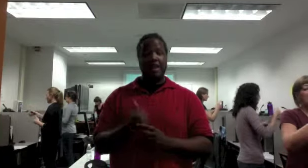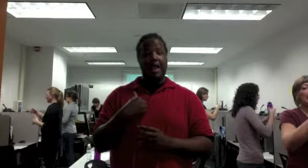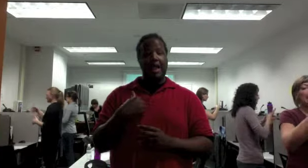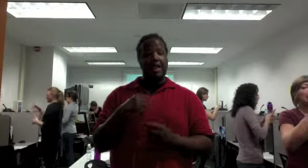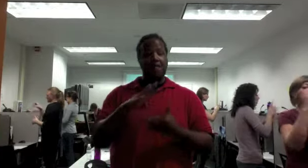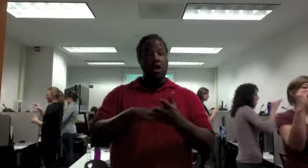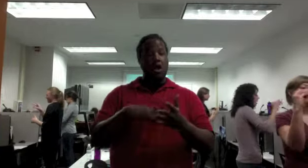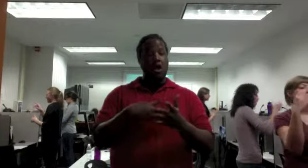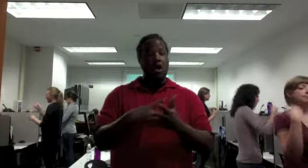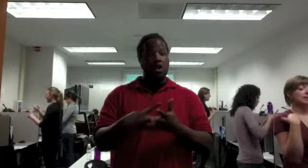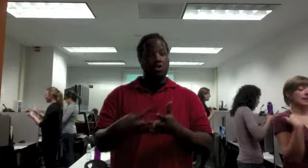is 80 degrees.